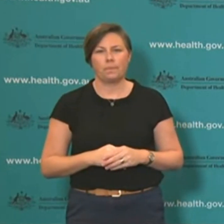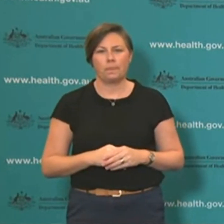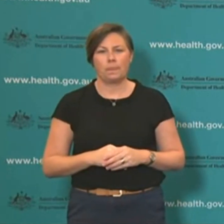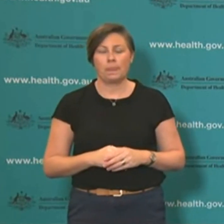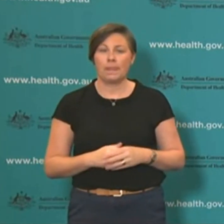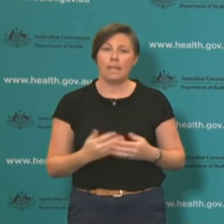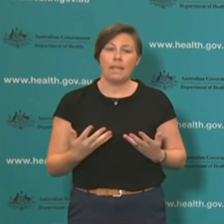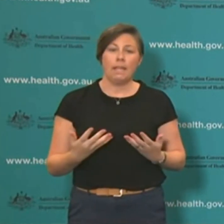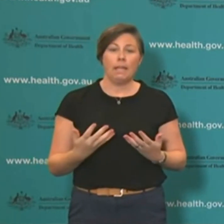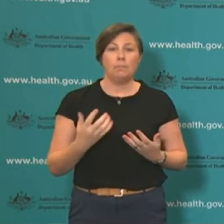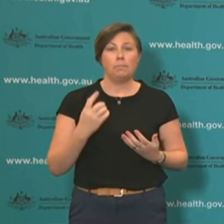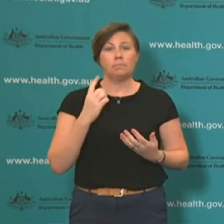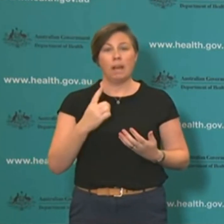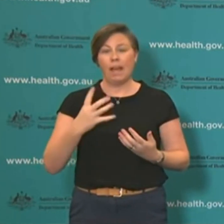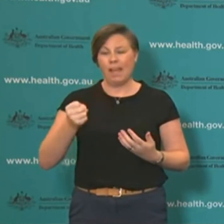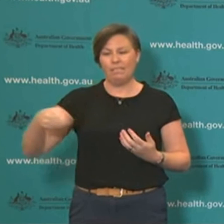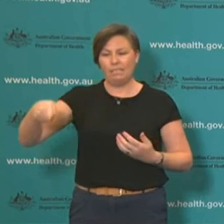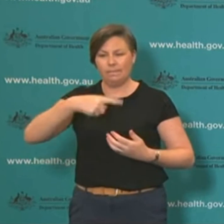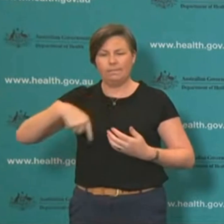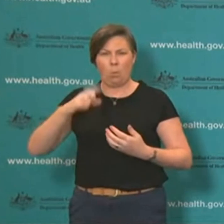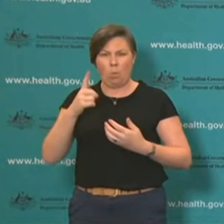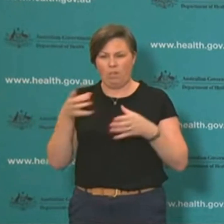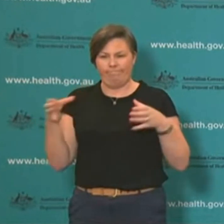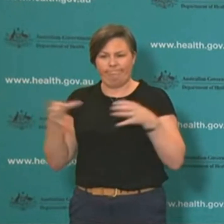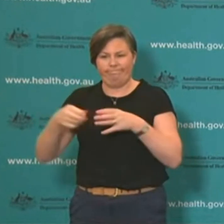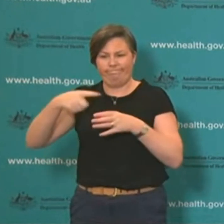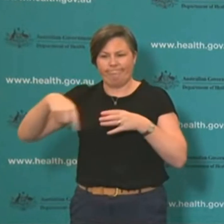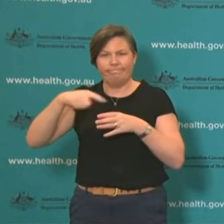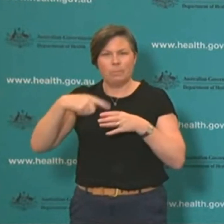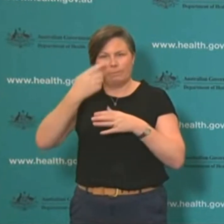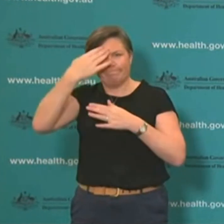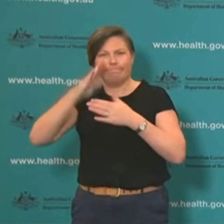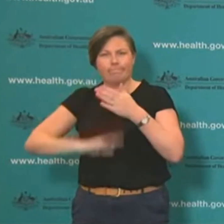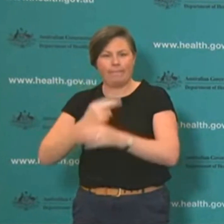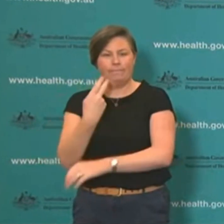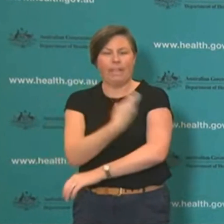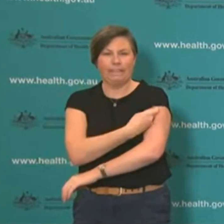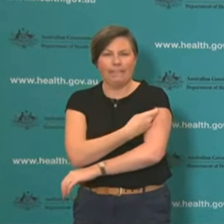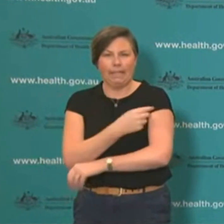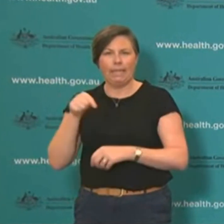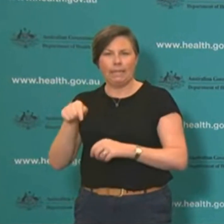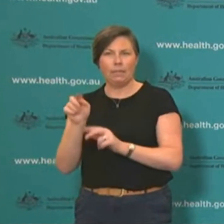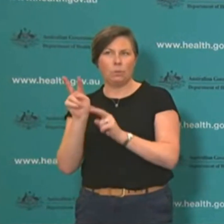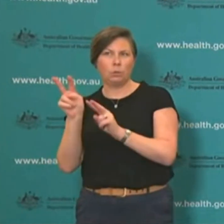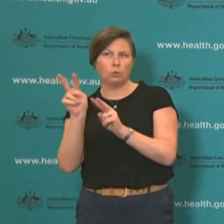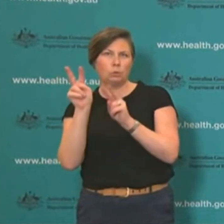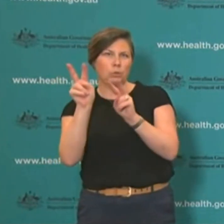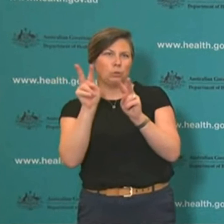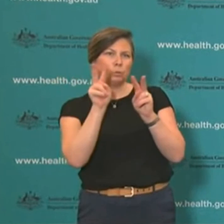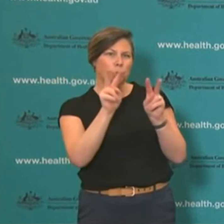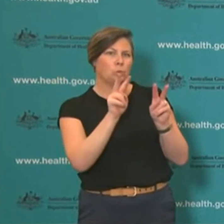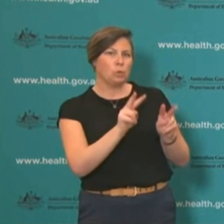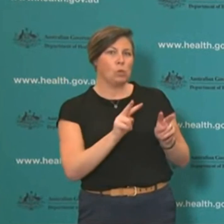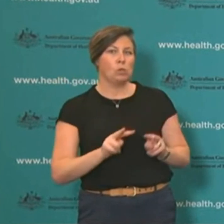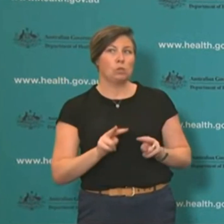of the things that our vaccine strategy group is doing, it has a very close eye on which